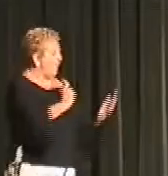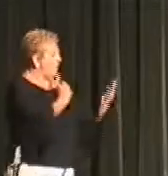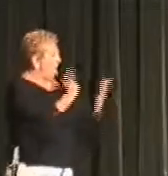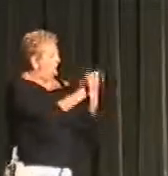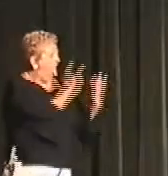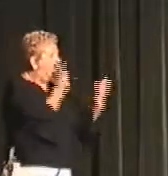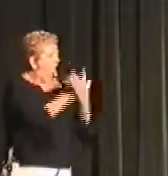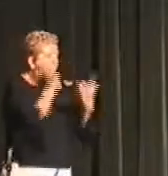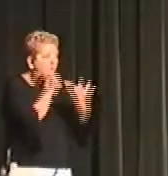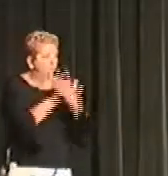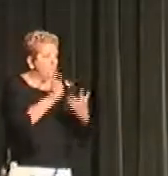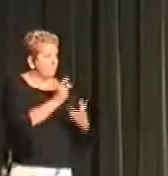face.